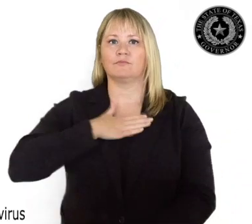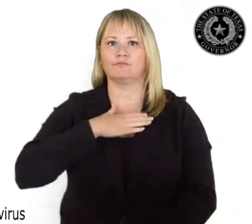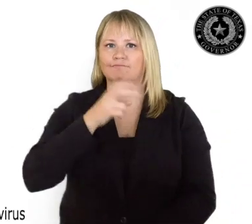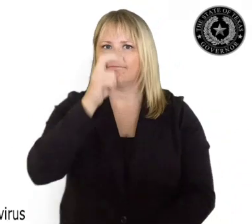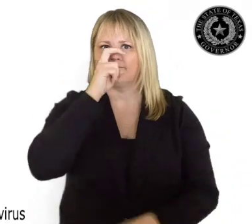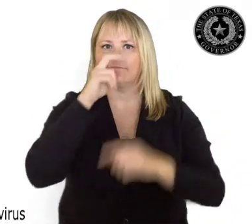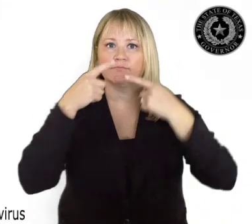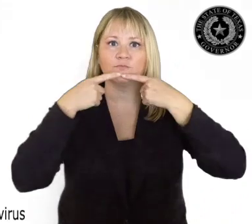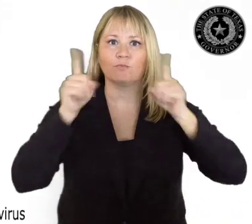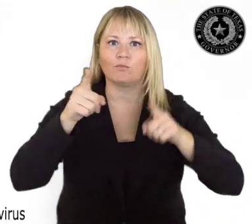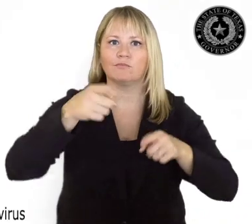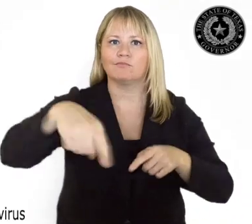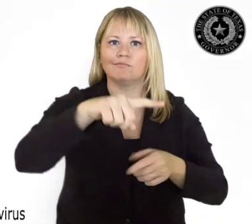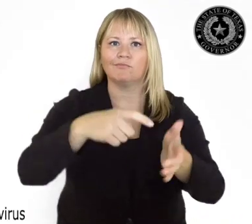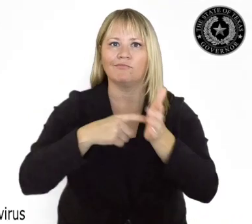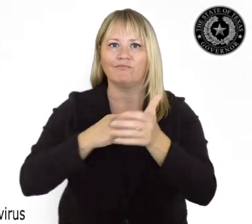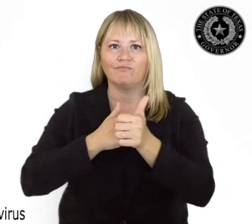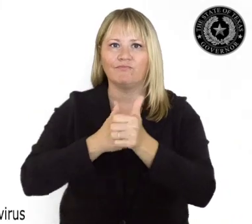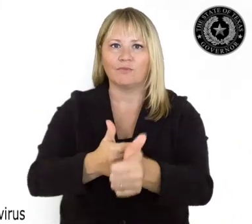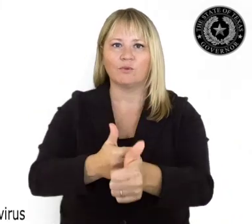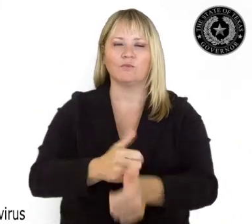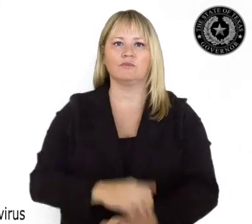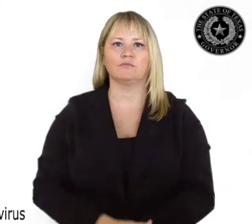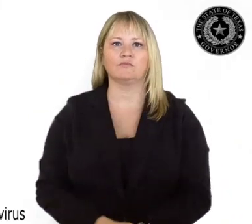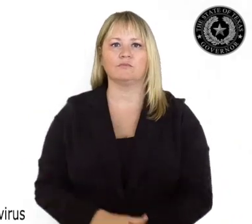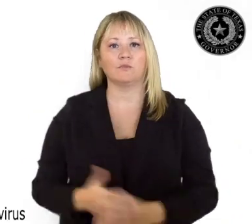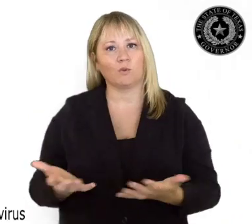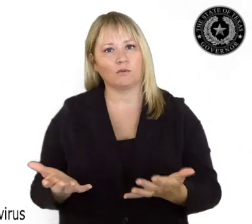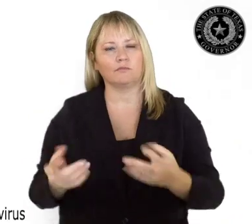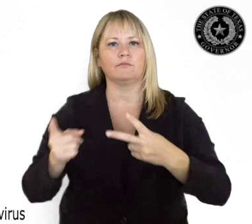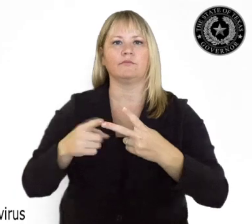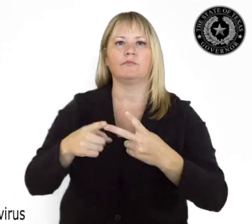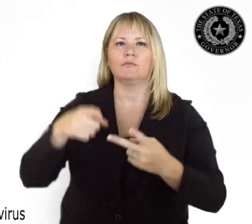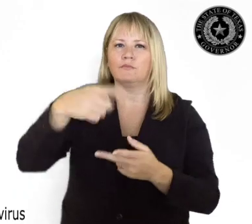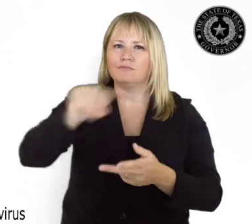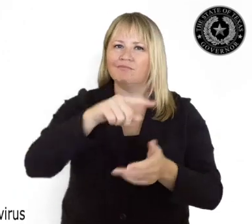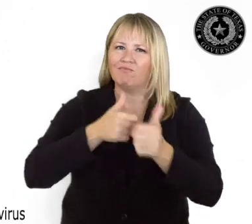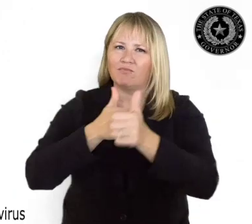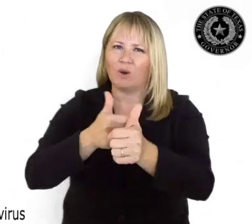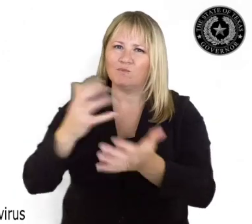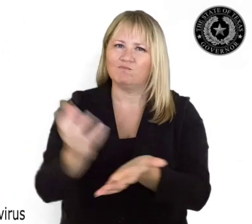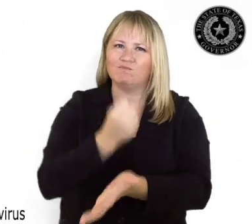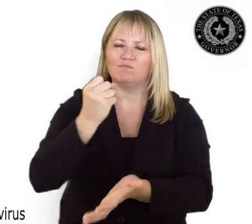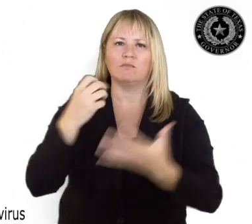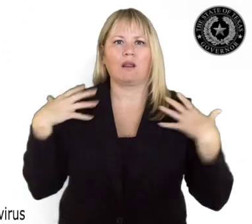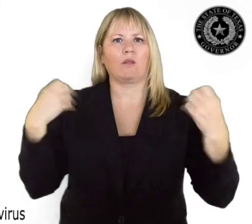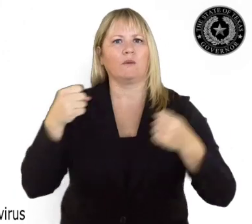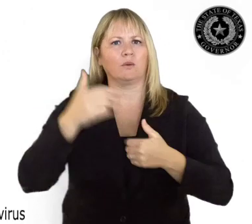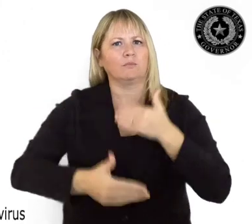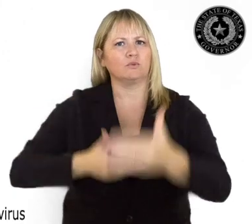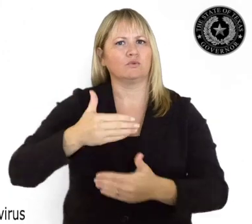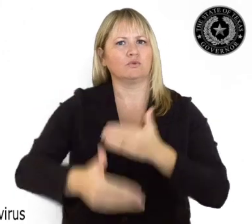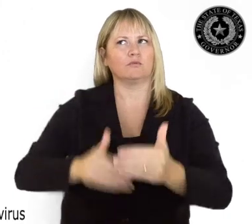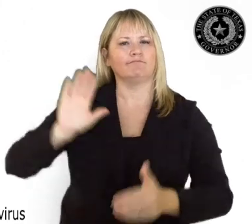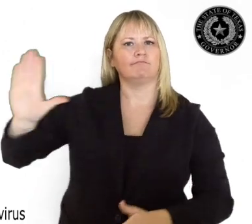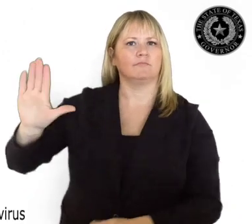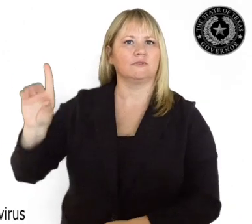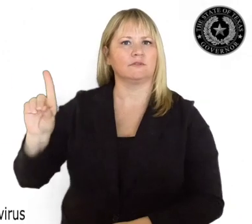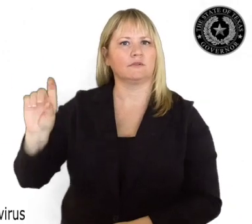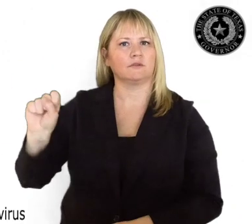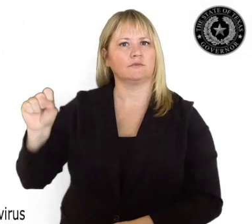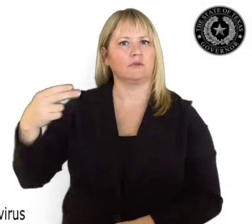10. Except as provided in this executive order or in the minimum standard health protocols recommended by